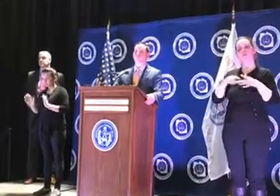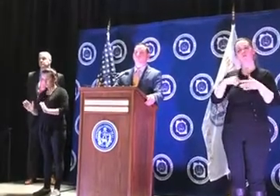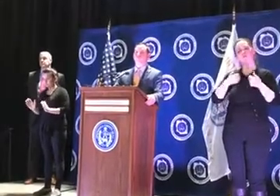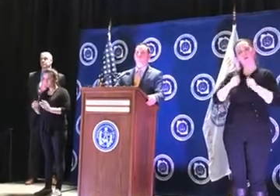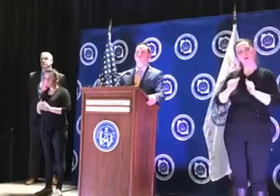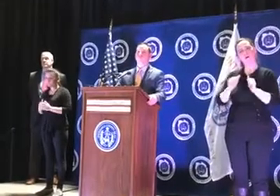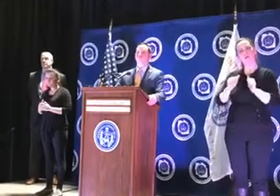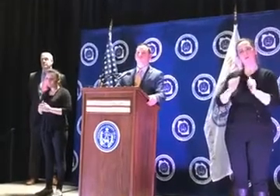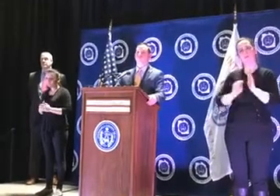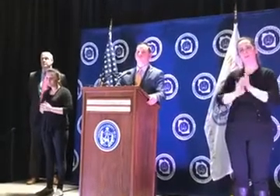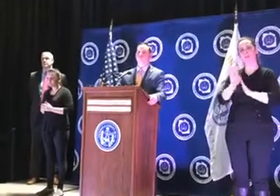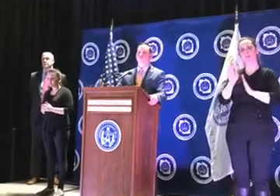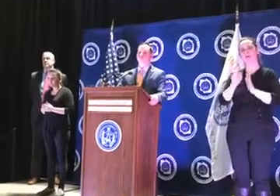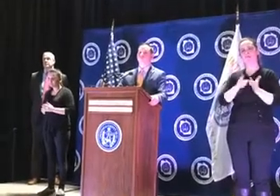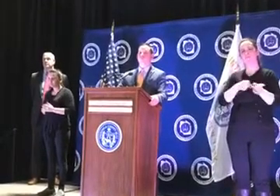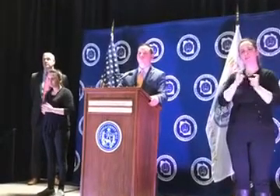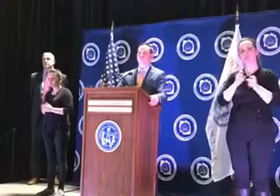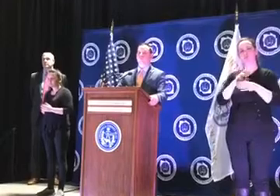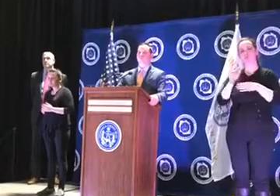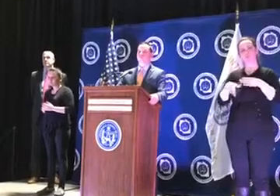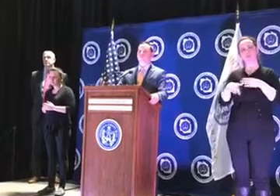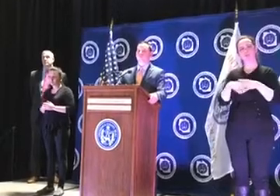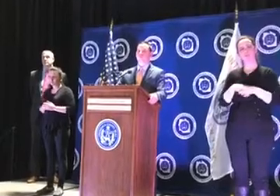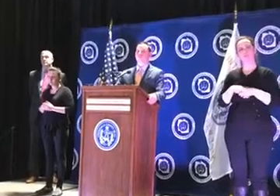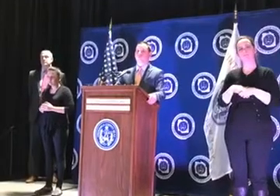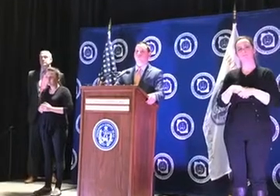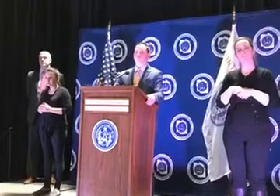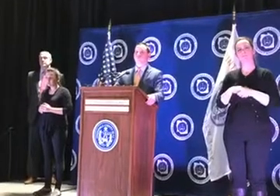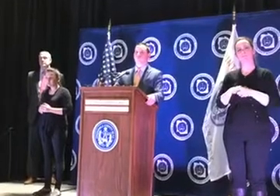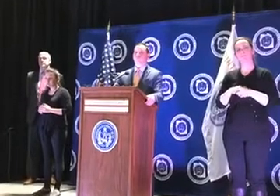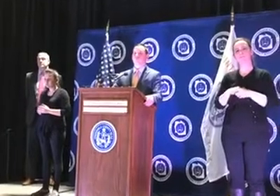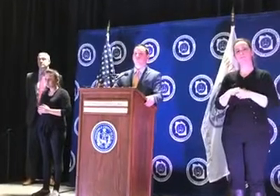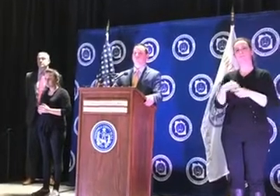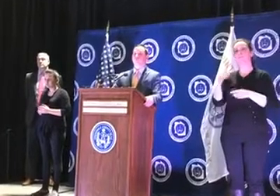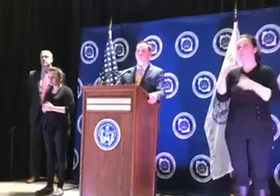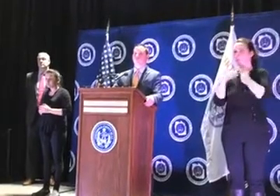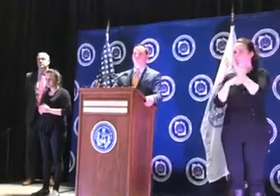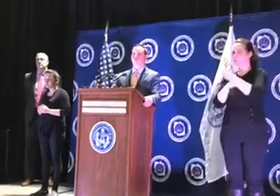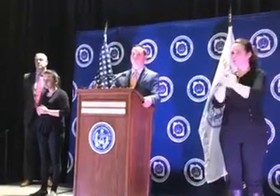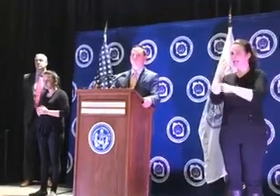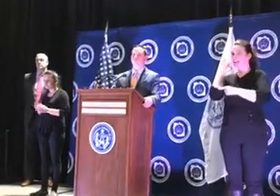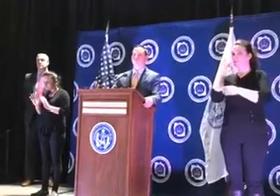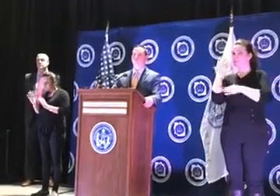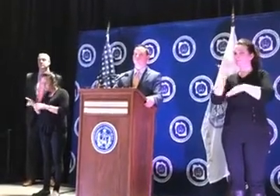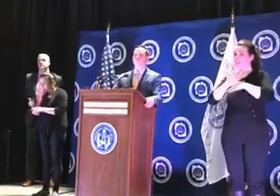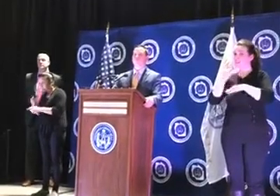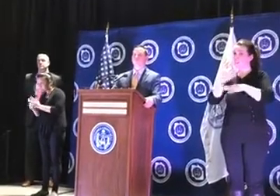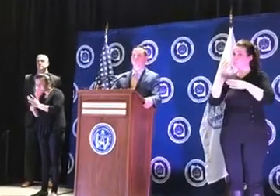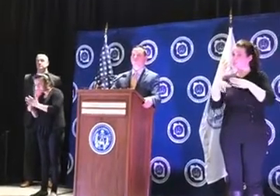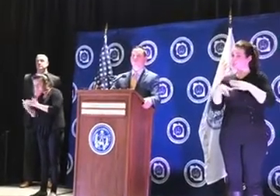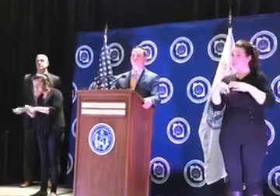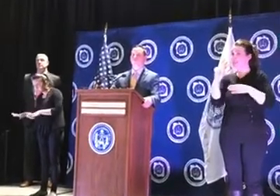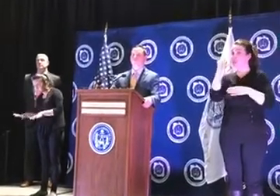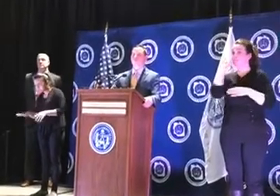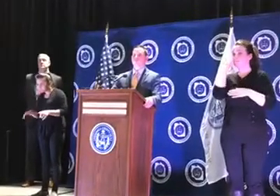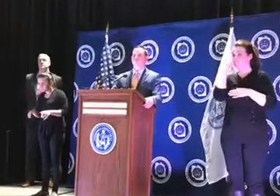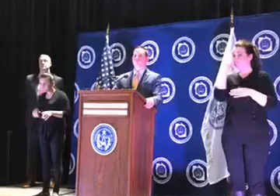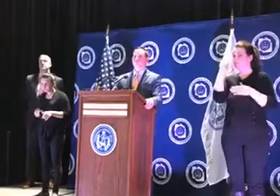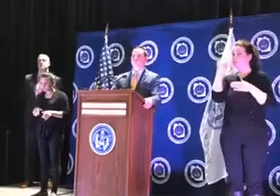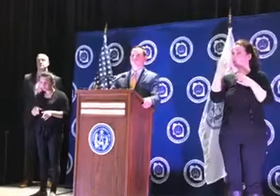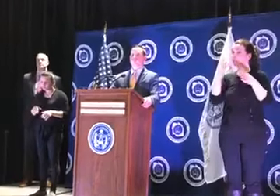days till you get tests, and it's probably several days while someone is contagious before they come in for